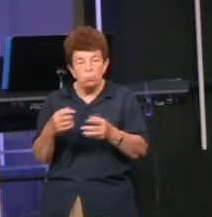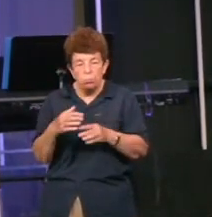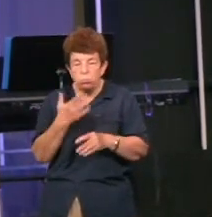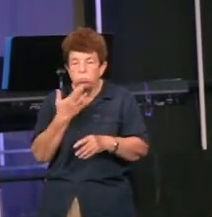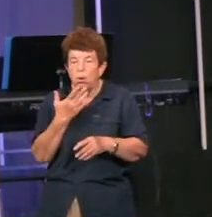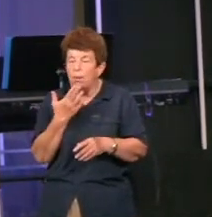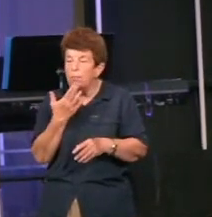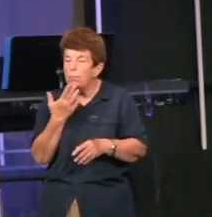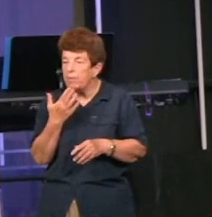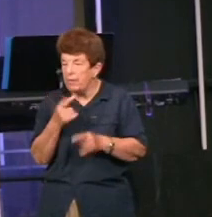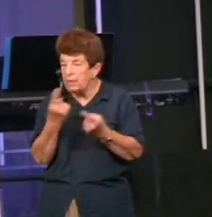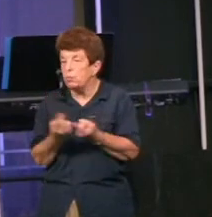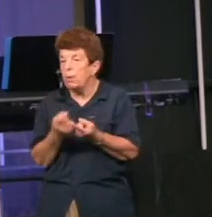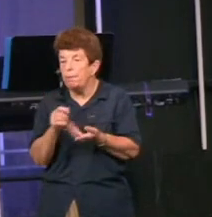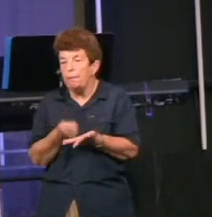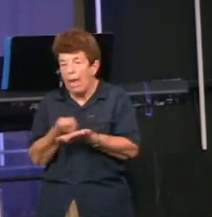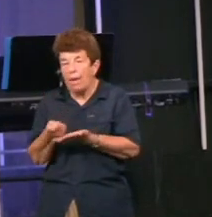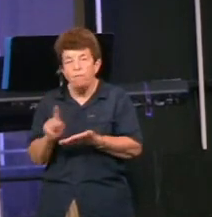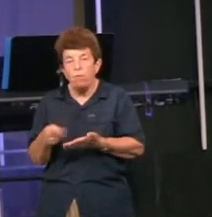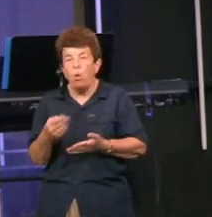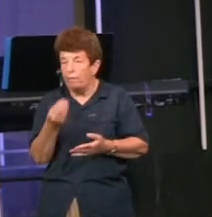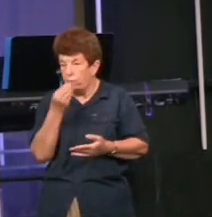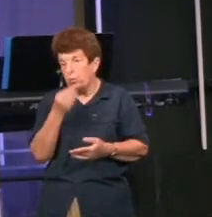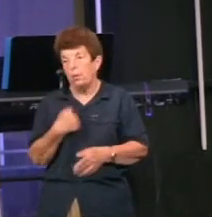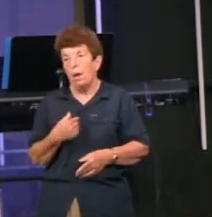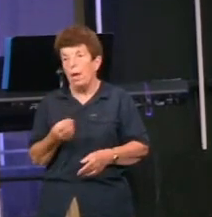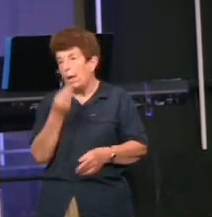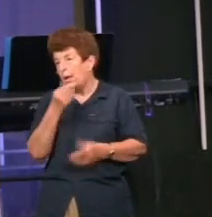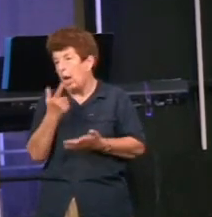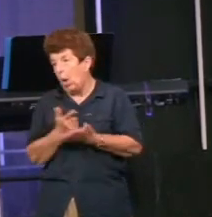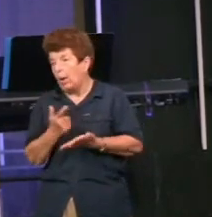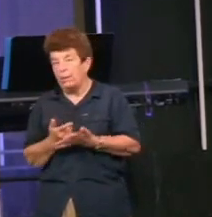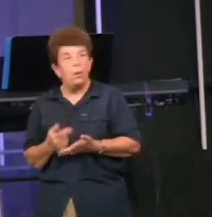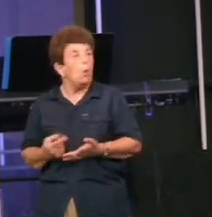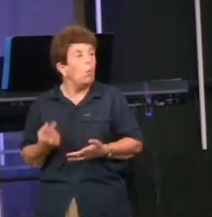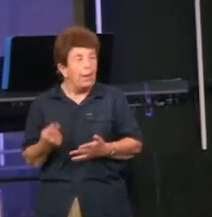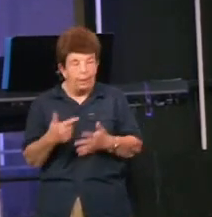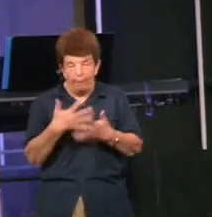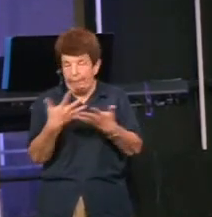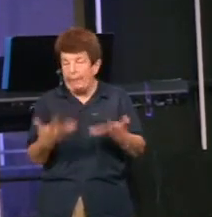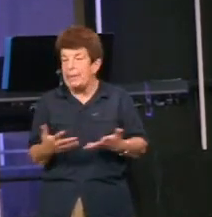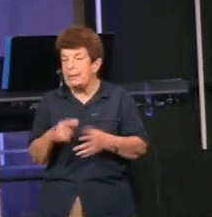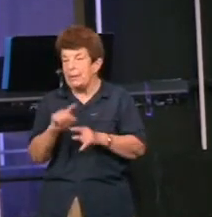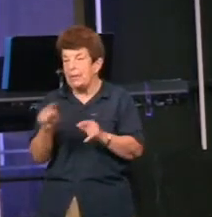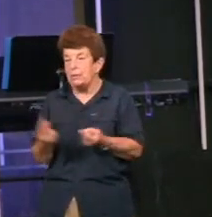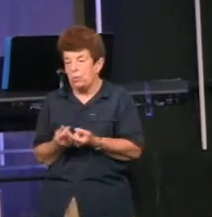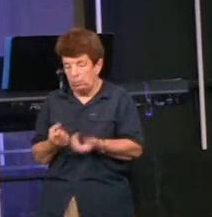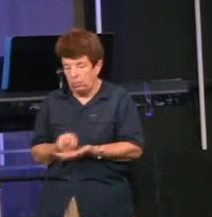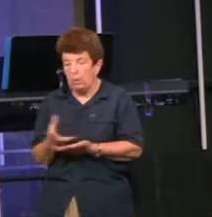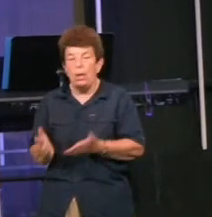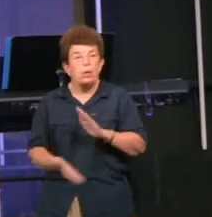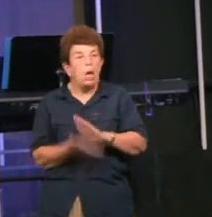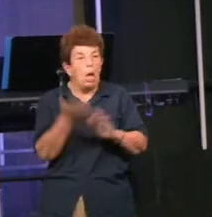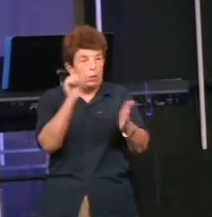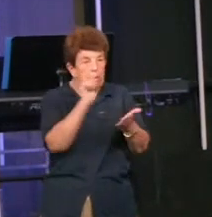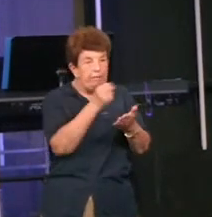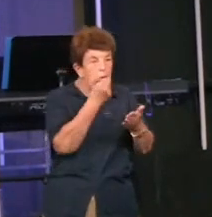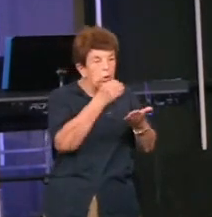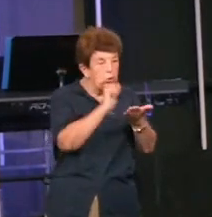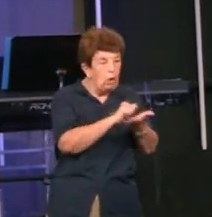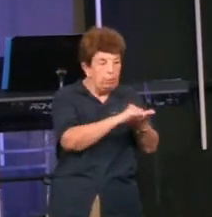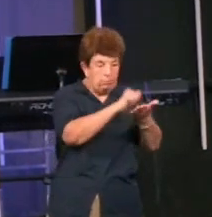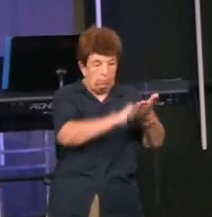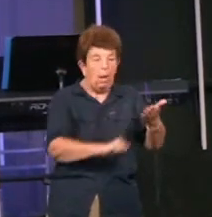is food. I eat a lot, okay? One of the biggest costs of living is food. We go to the groceries and we